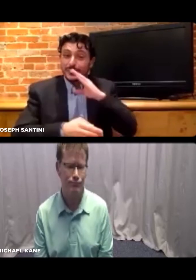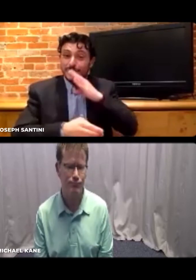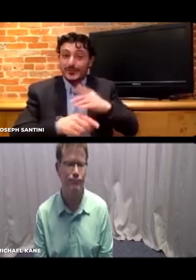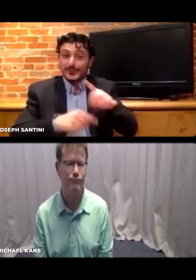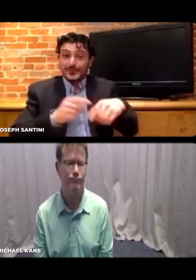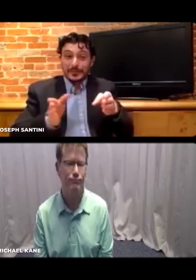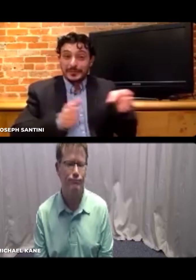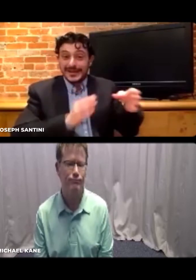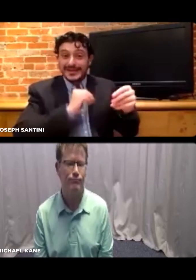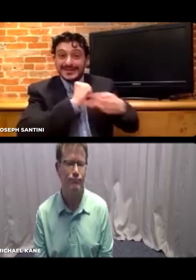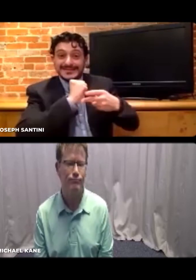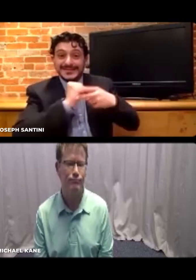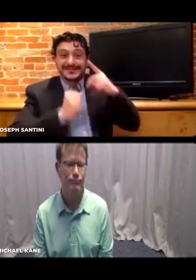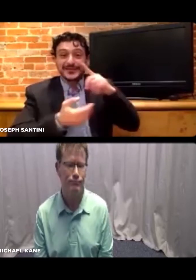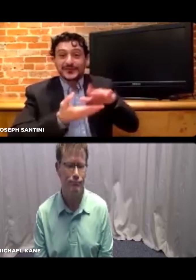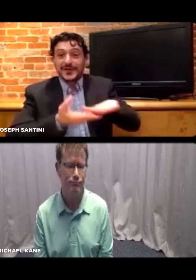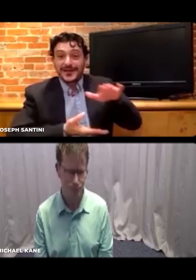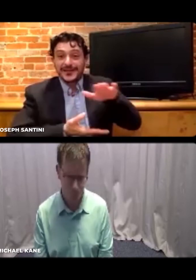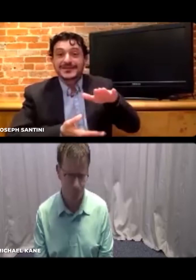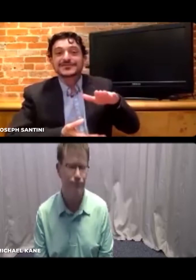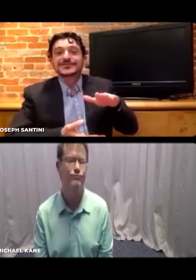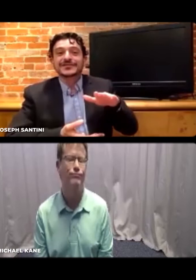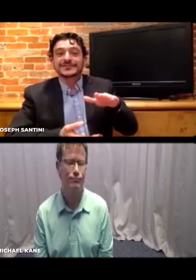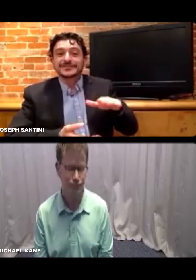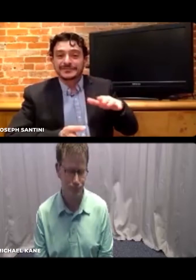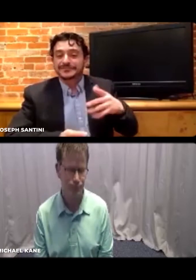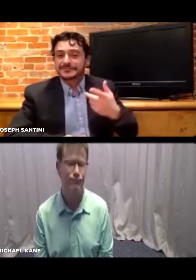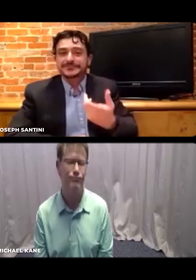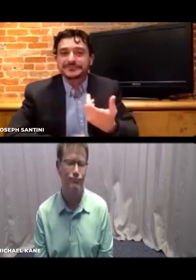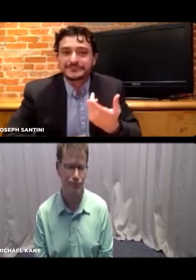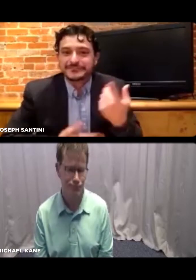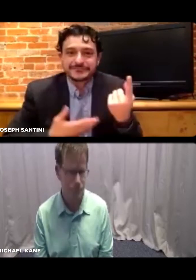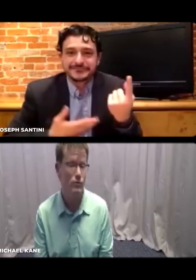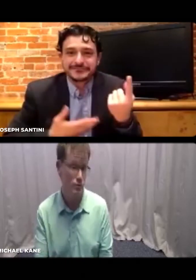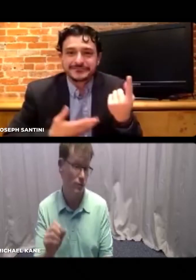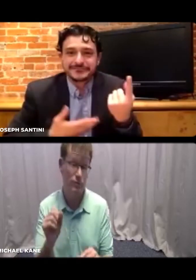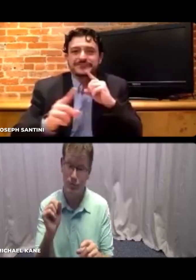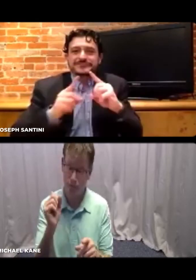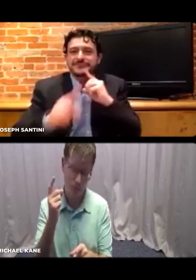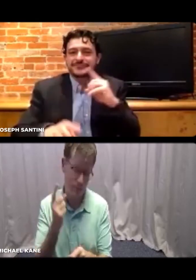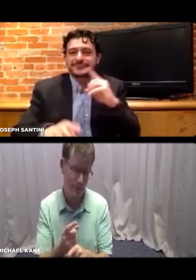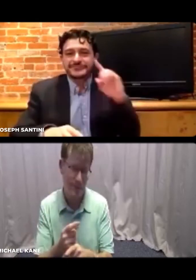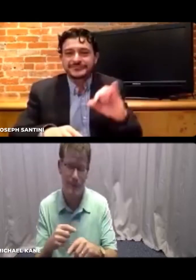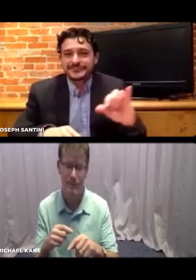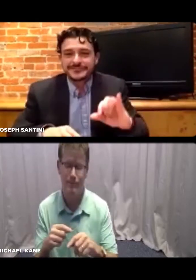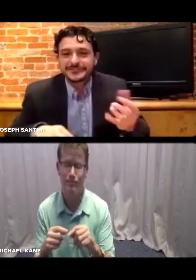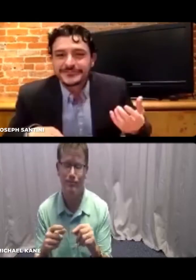level. And have you had any conversations with her about saving for college?